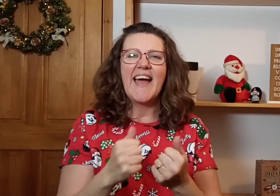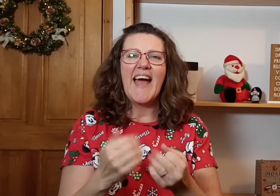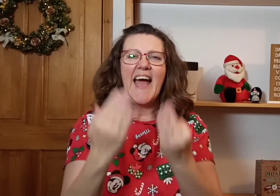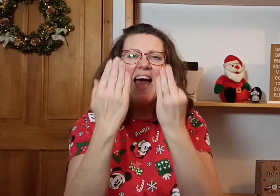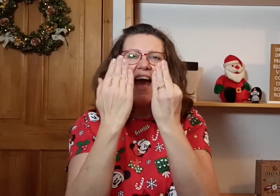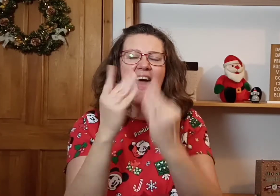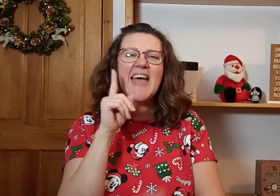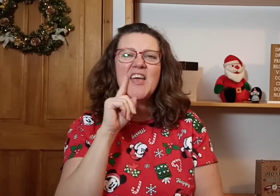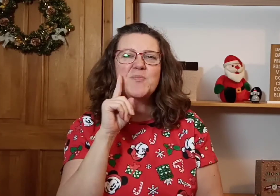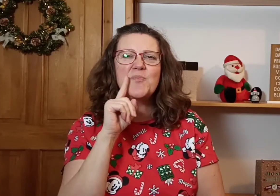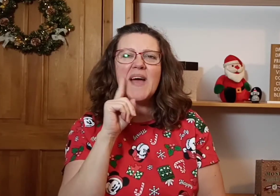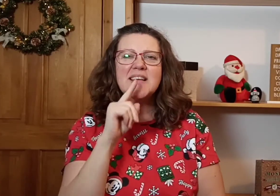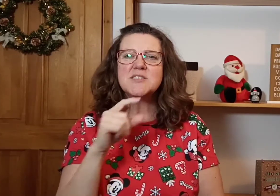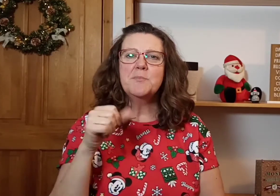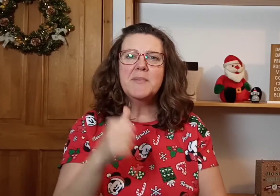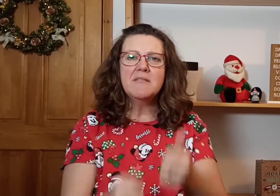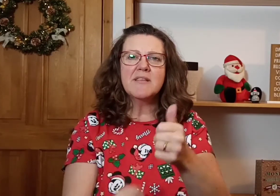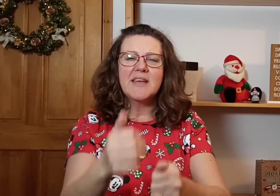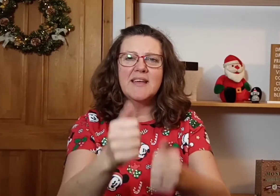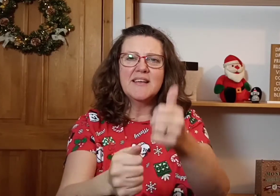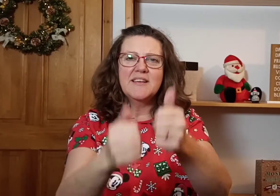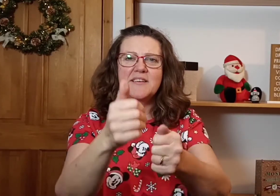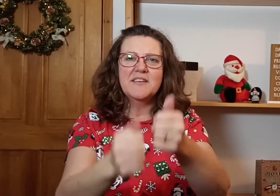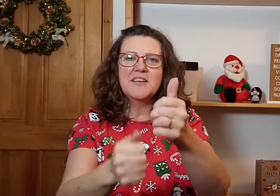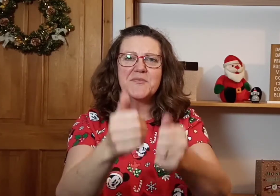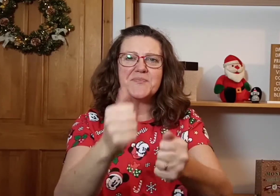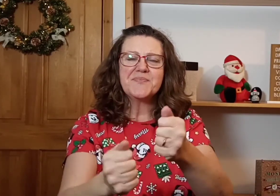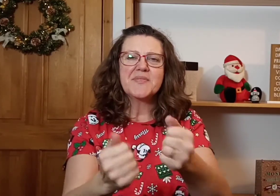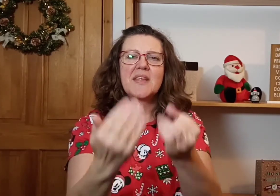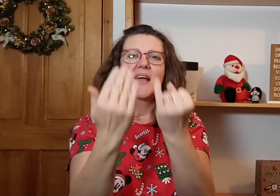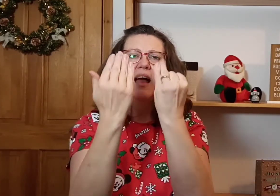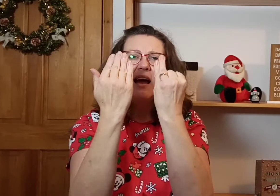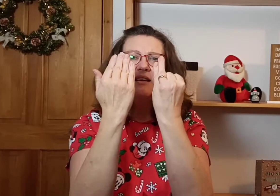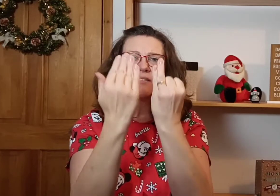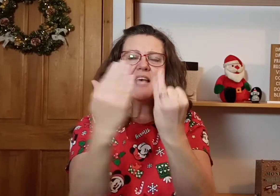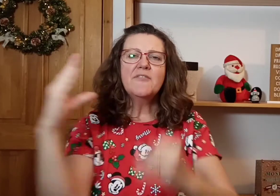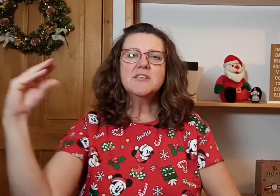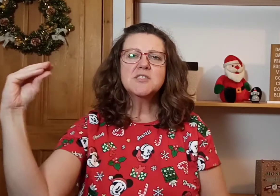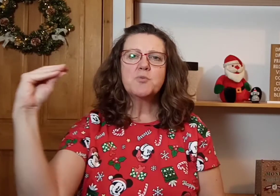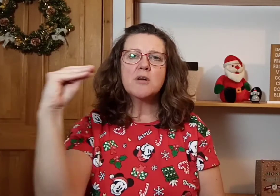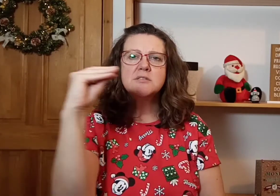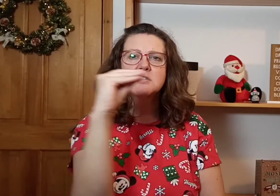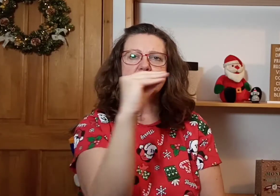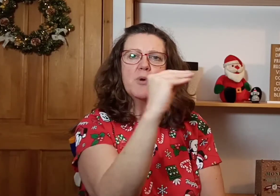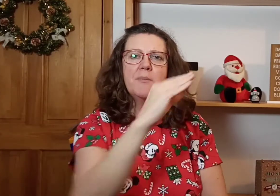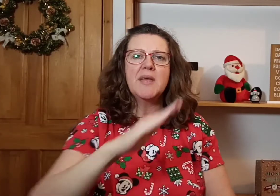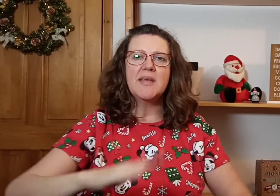eight maids a-milking, Seven swans a-swimming,